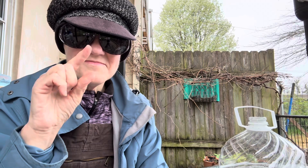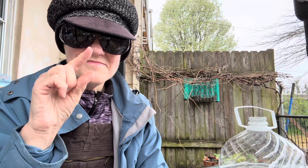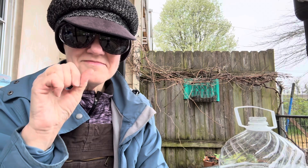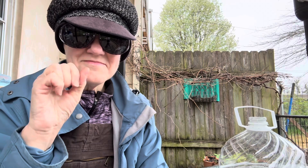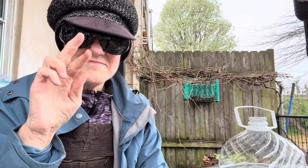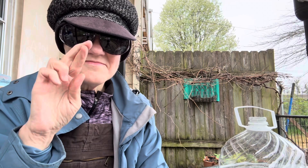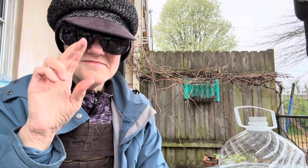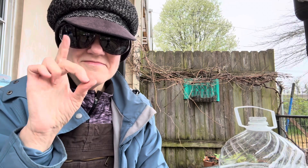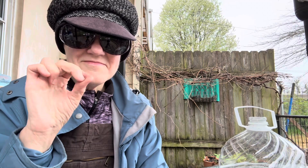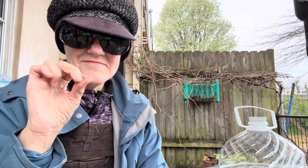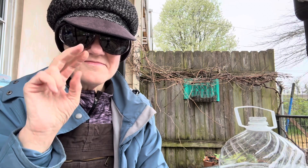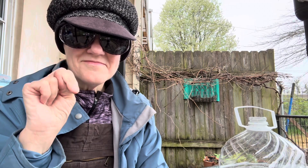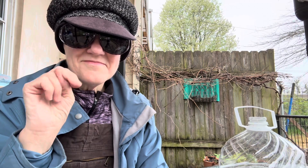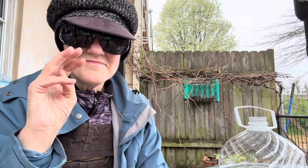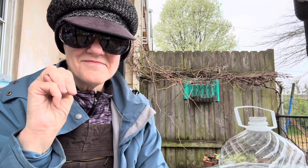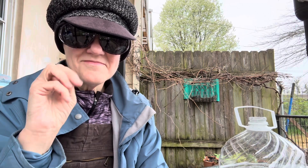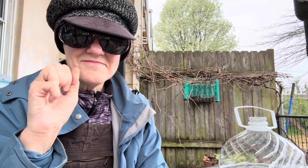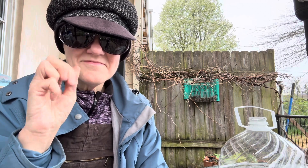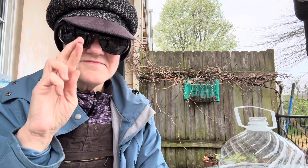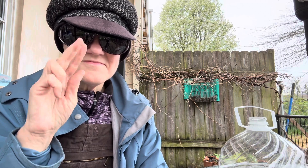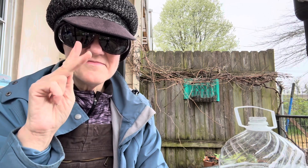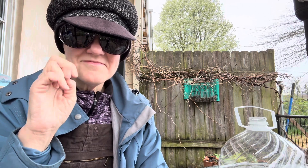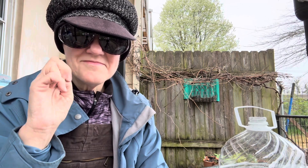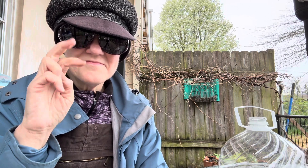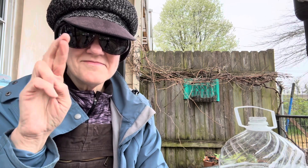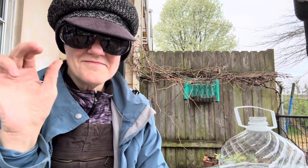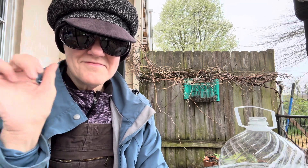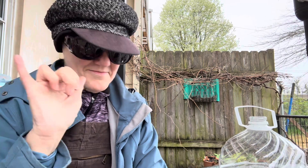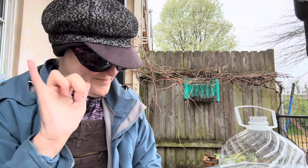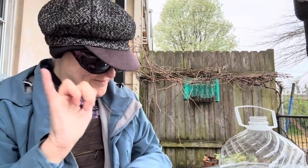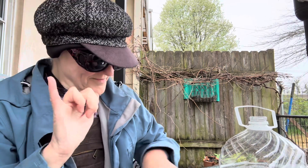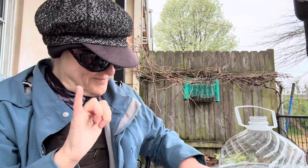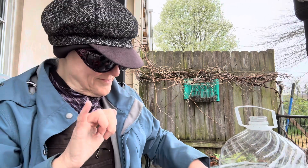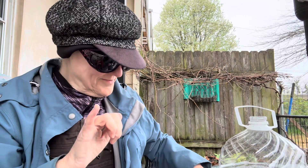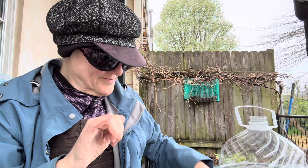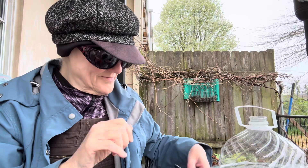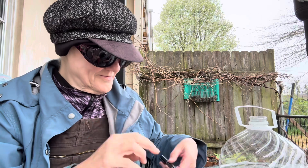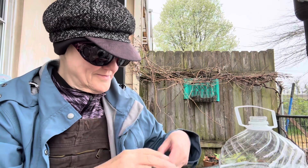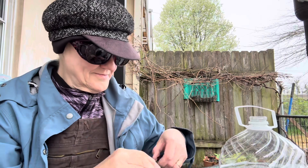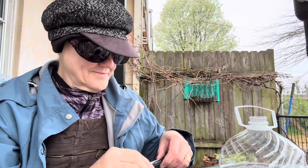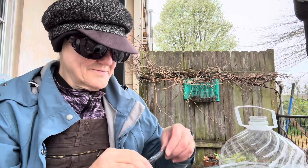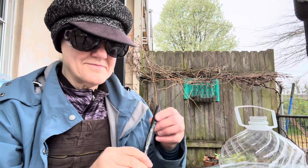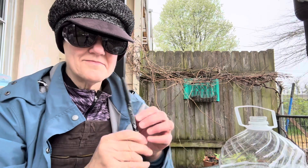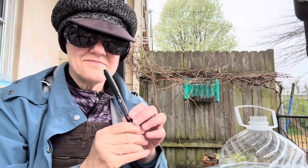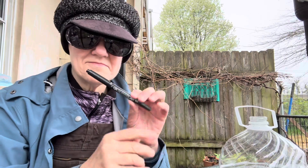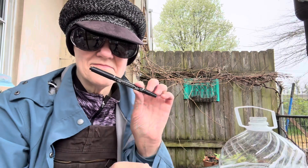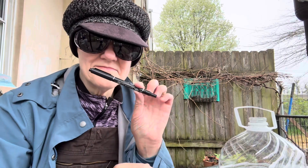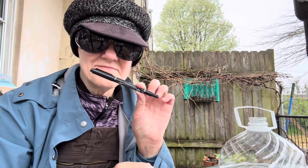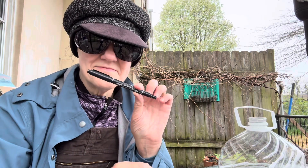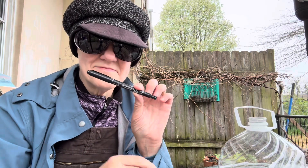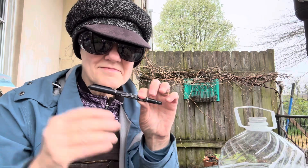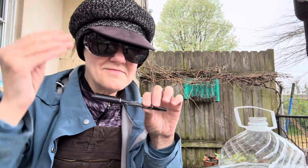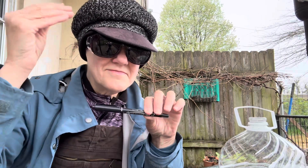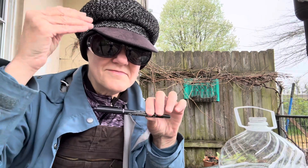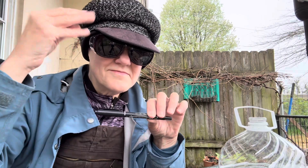And it's best to use a garden marker that's designed not to fade in the sun, like this one.